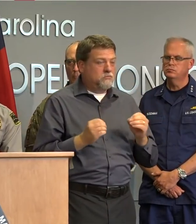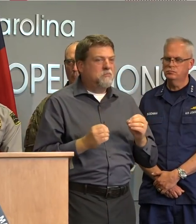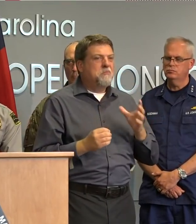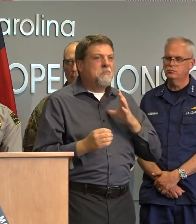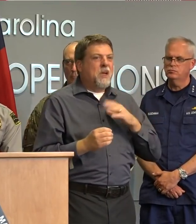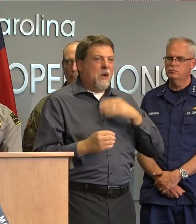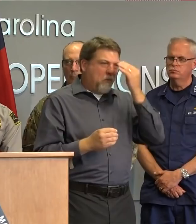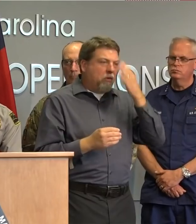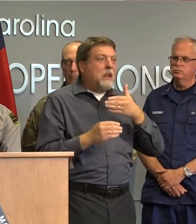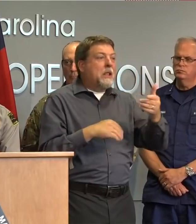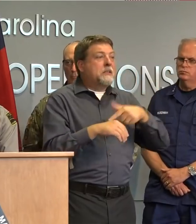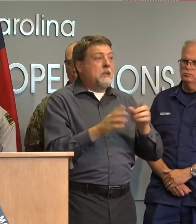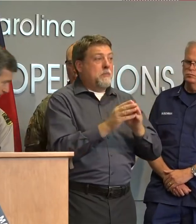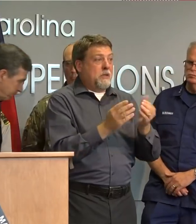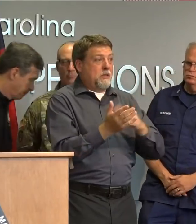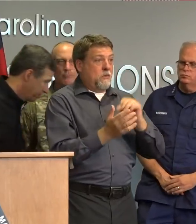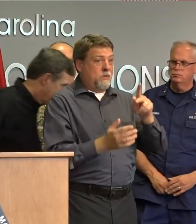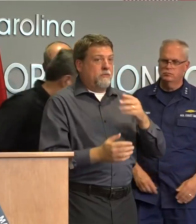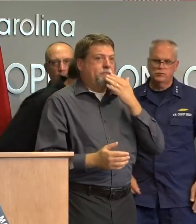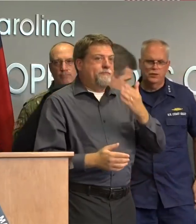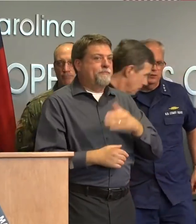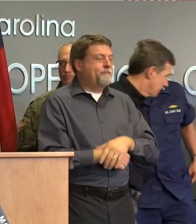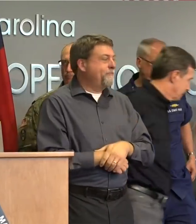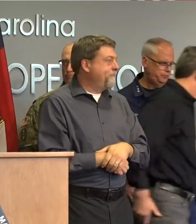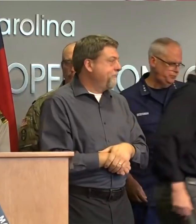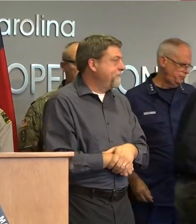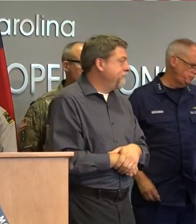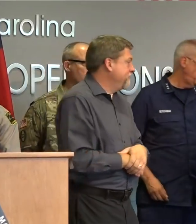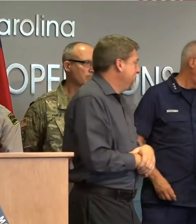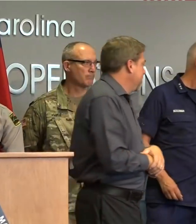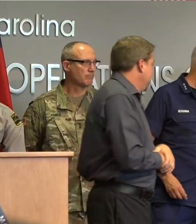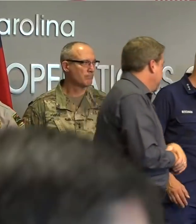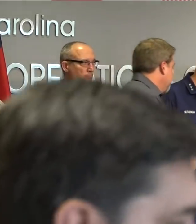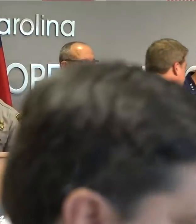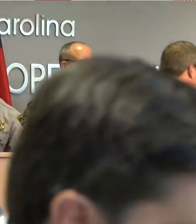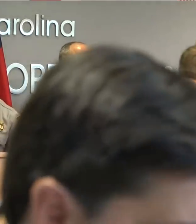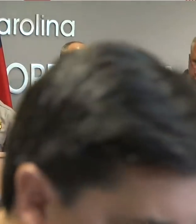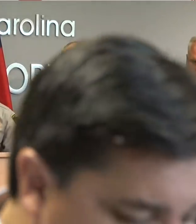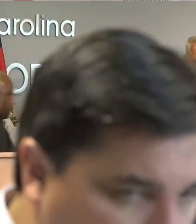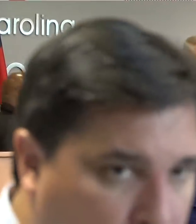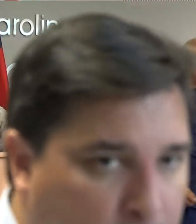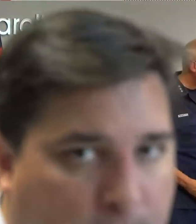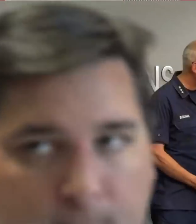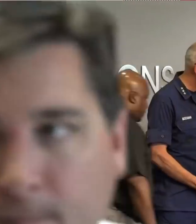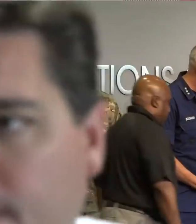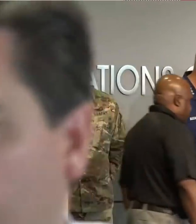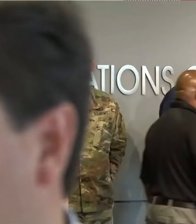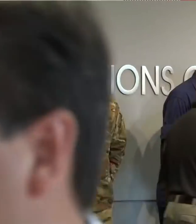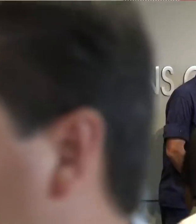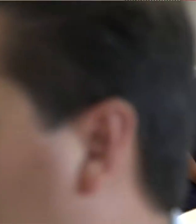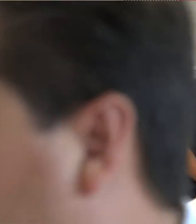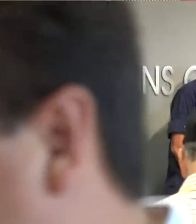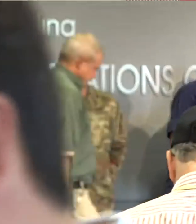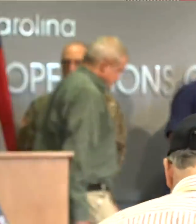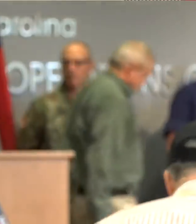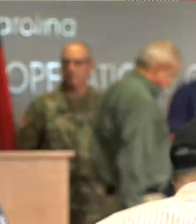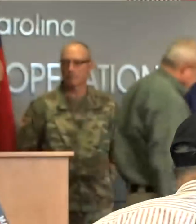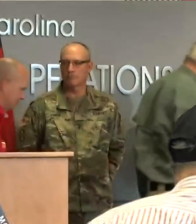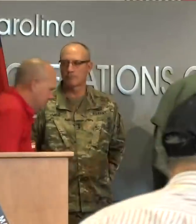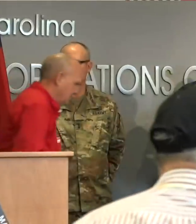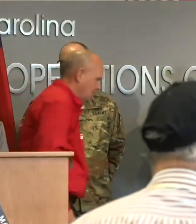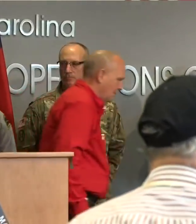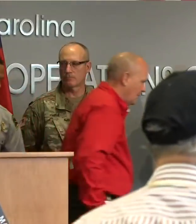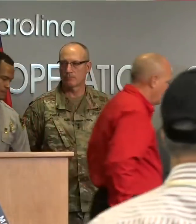next briefing will be thank you you have been listening to governor roy cooper updating what has been a dire situation